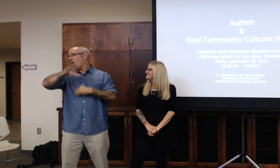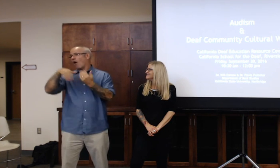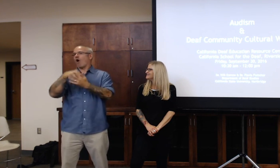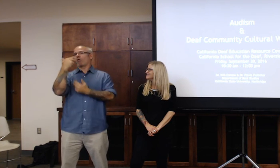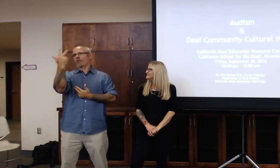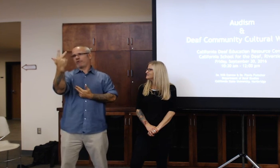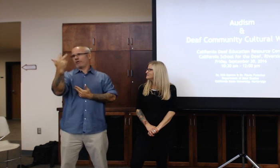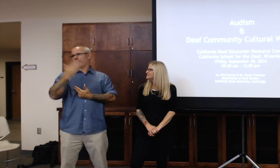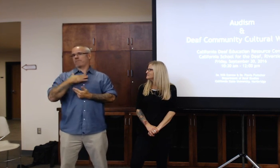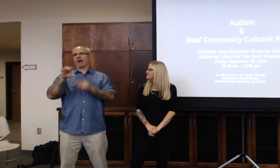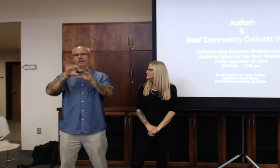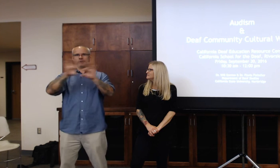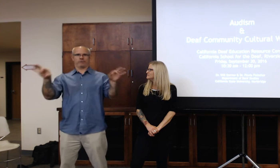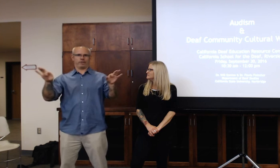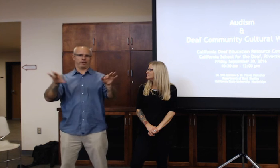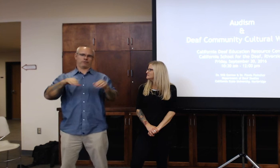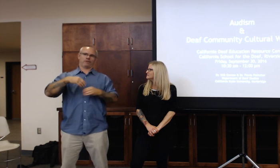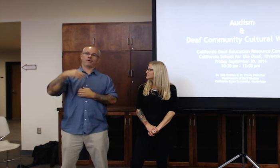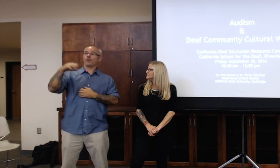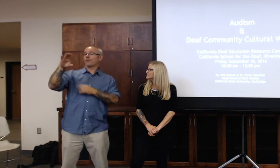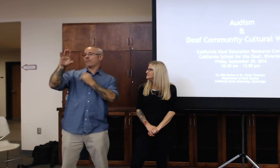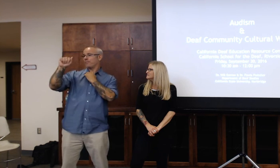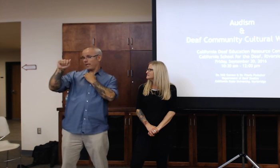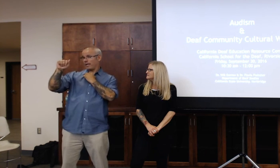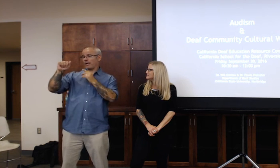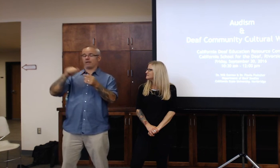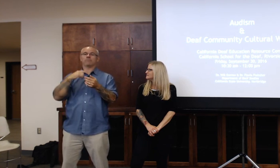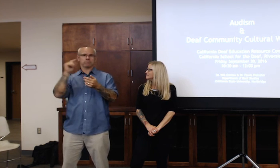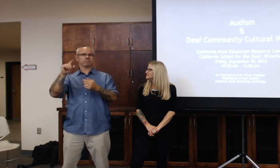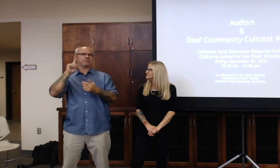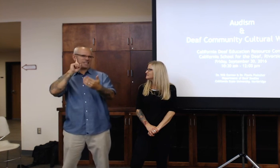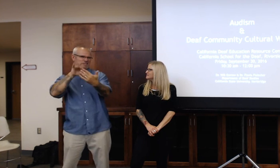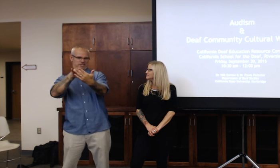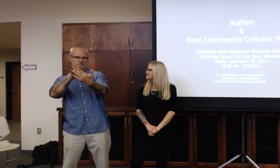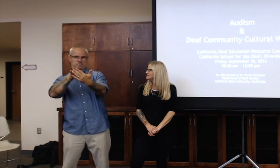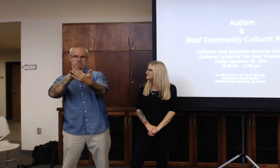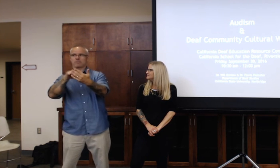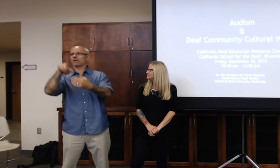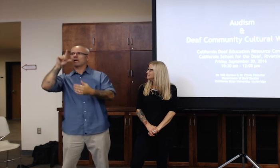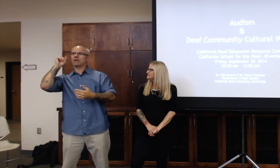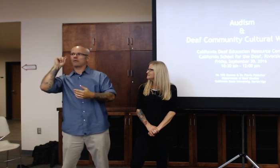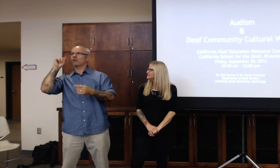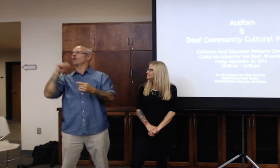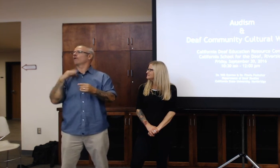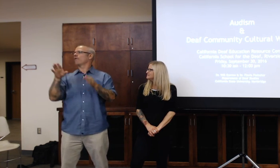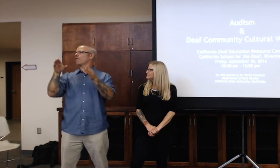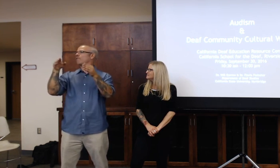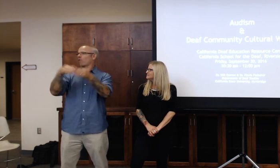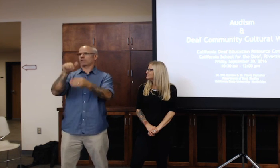forth. All three of my degrees, my BA in Deaf Studies at